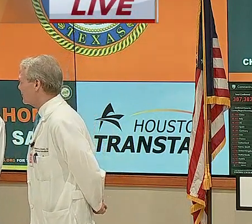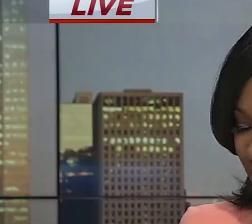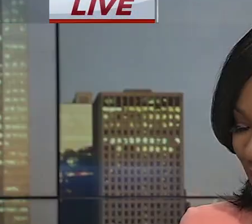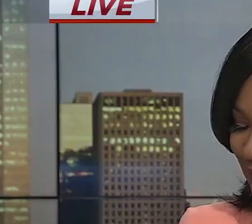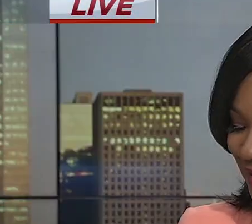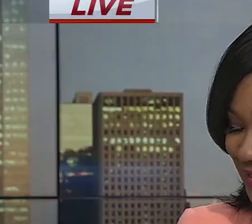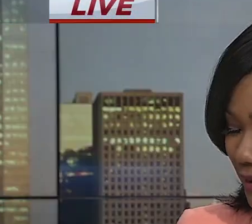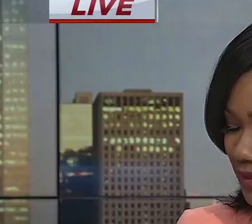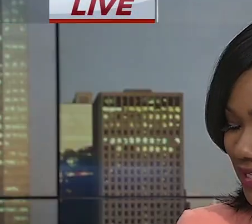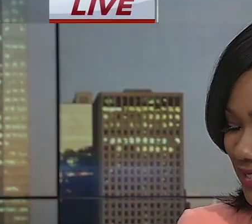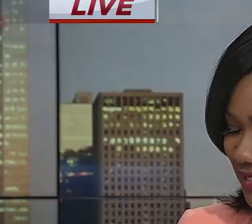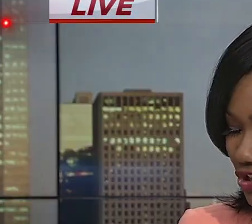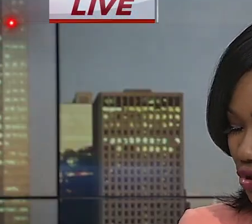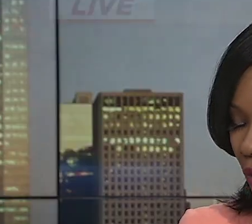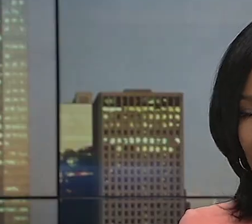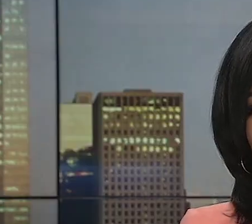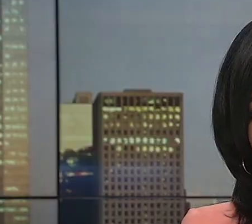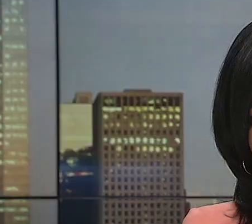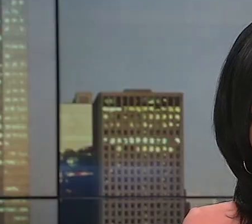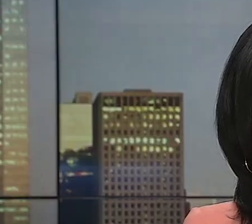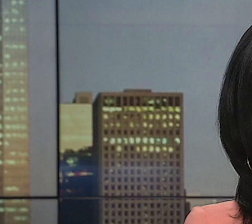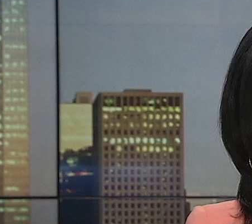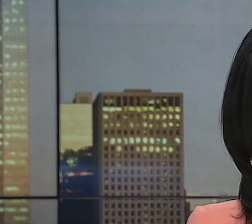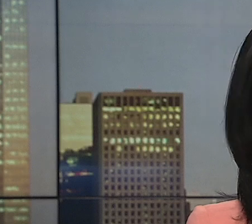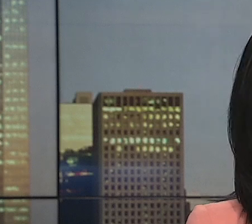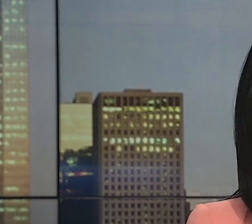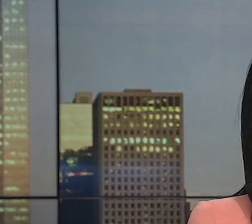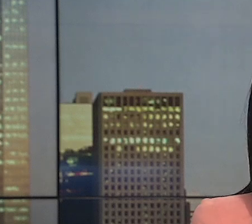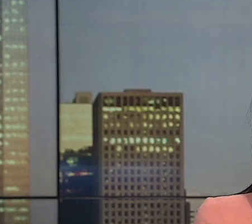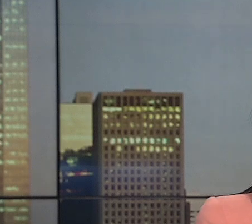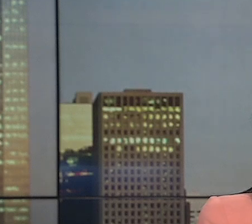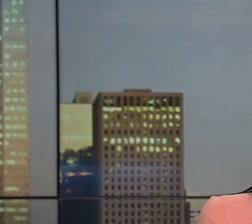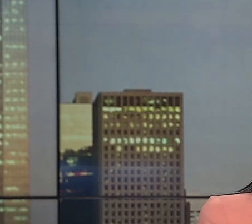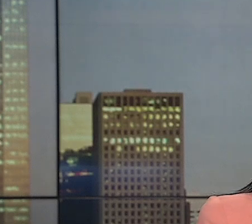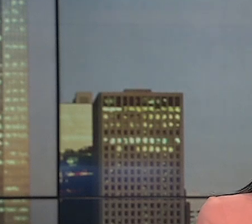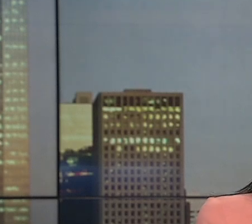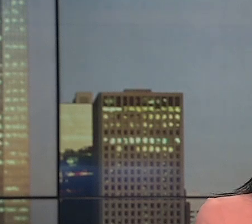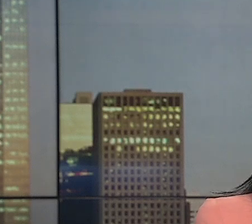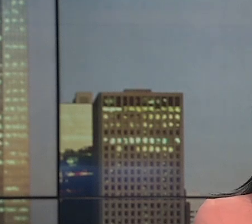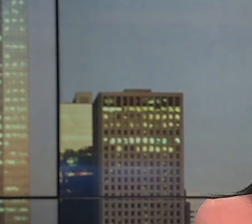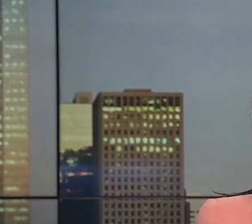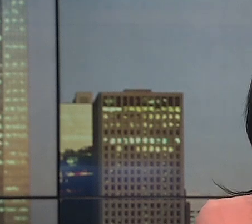know, that exempts essential and critical workers. And